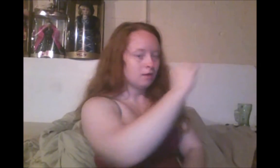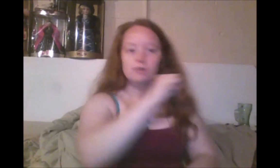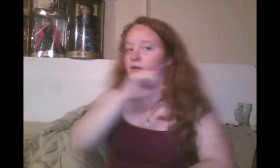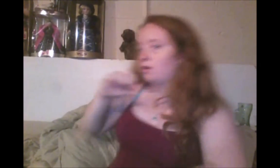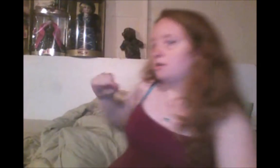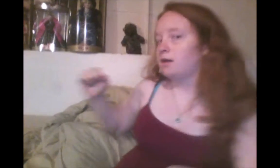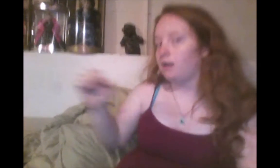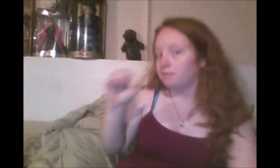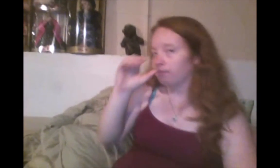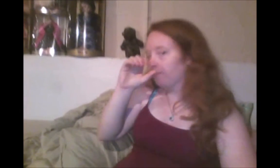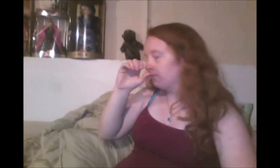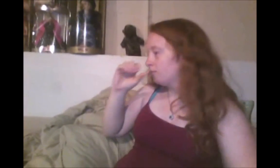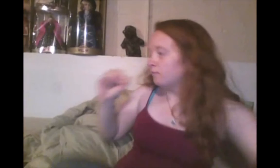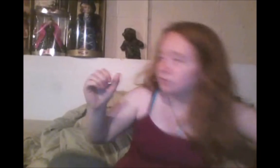Turn to this side.